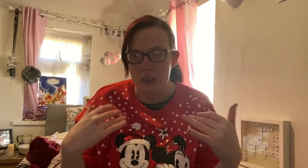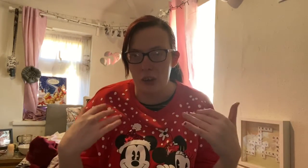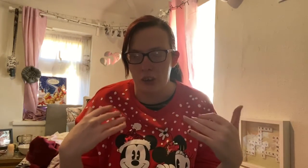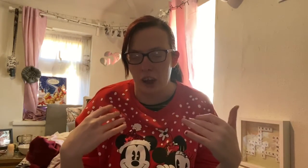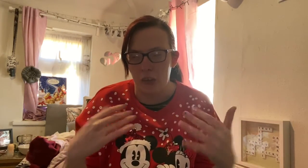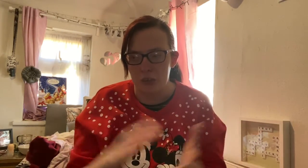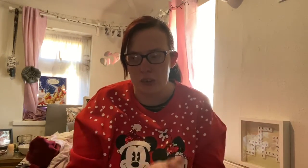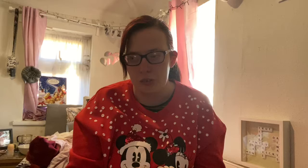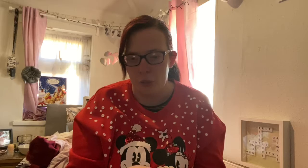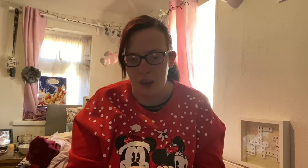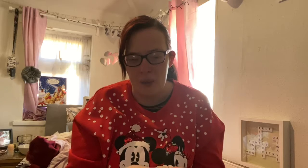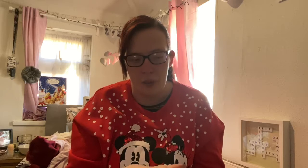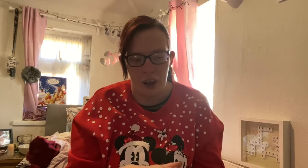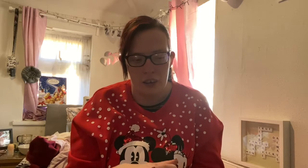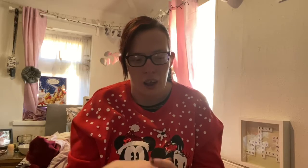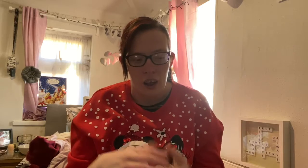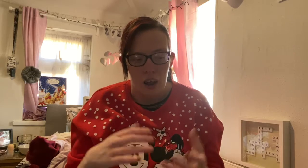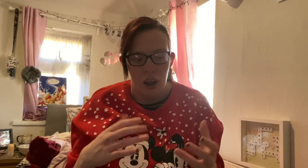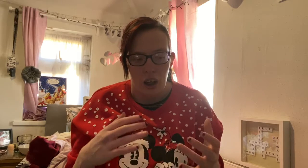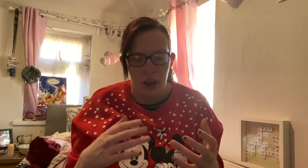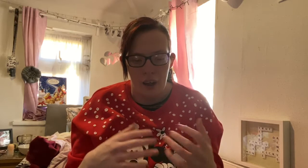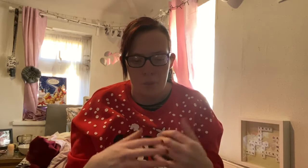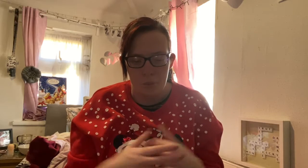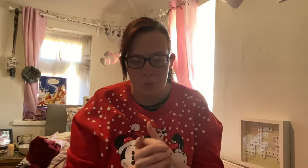I am still recovering from it, but